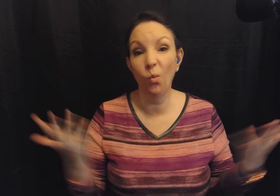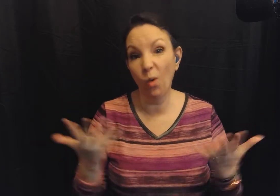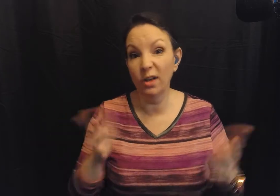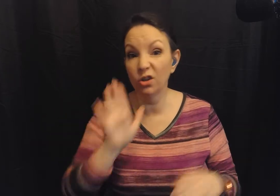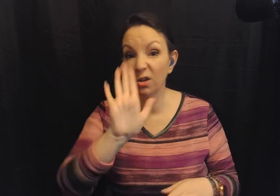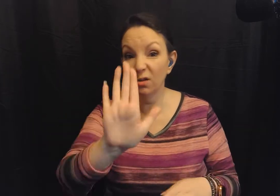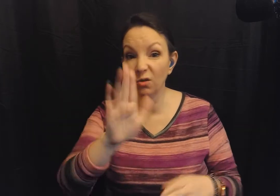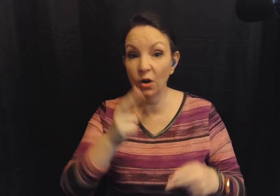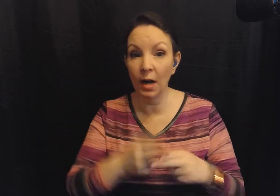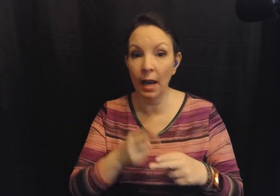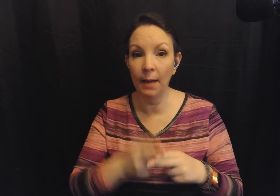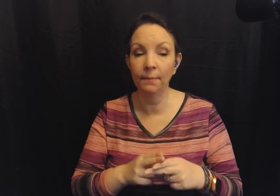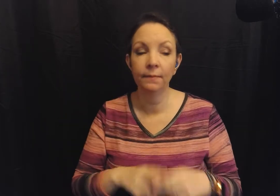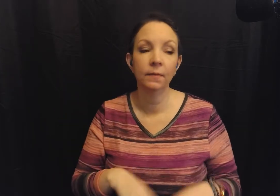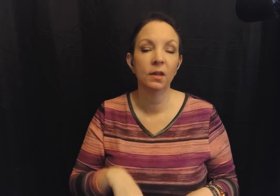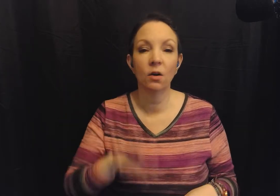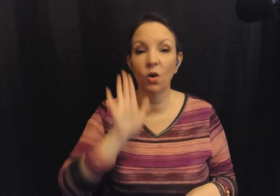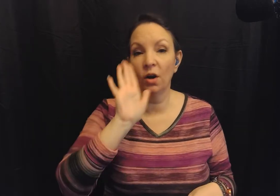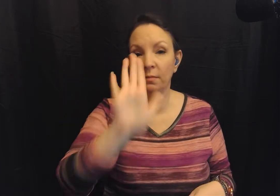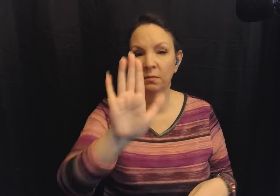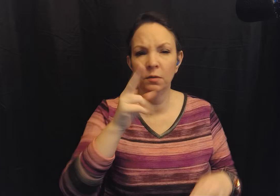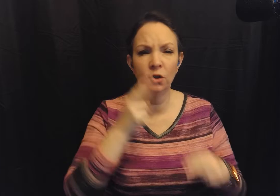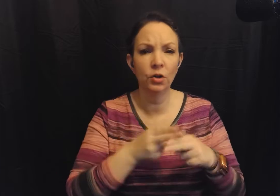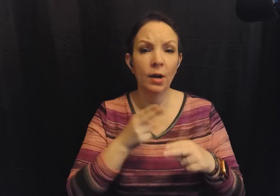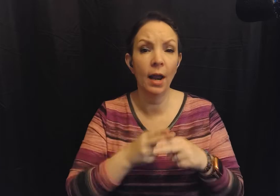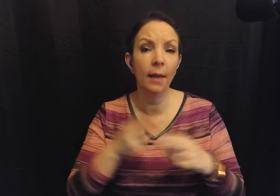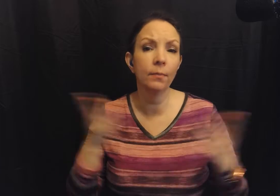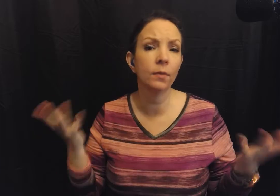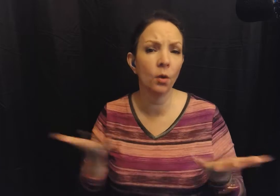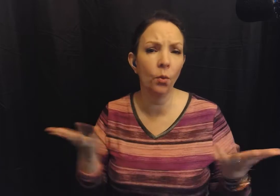what's your name or your name what.